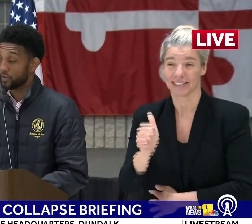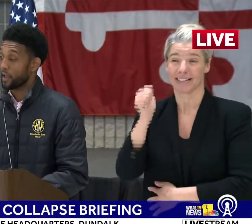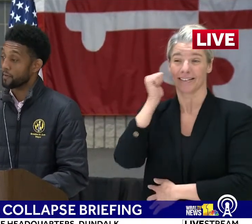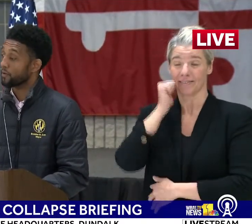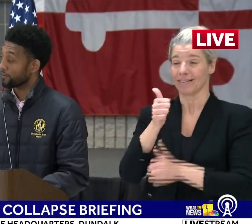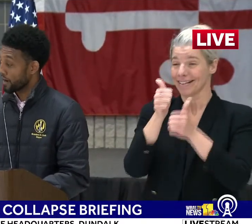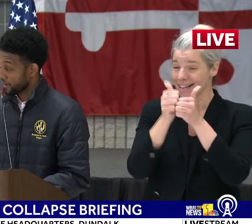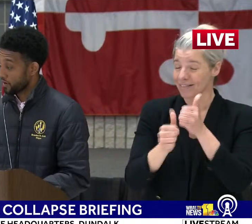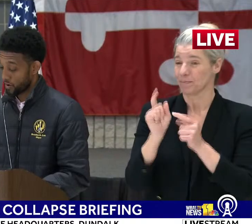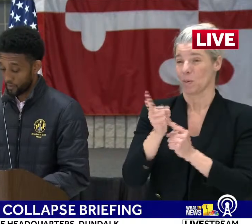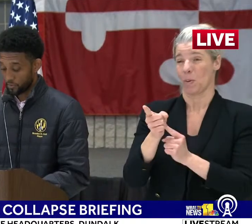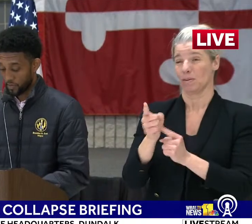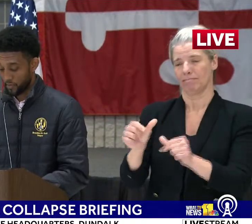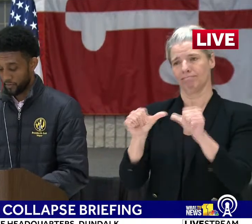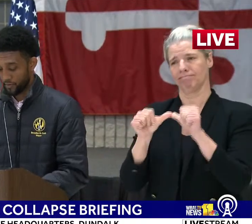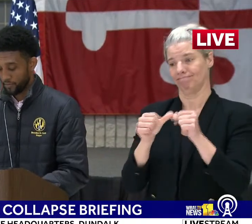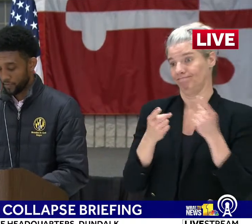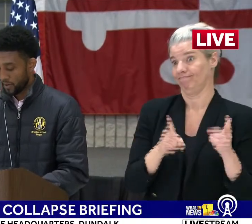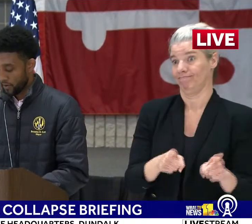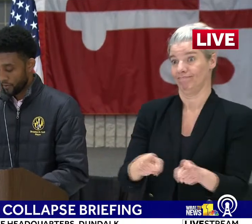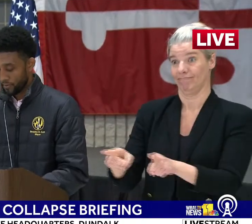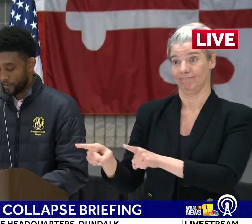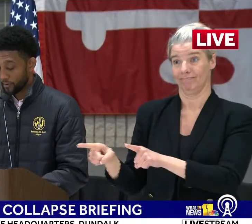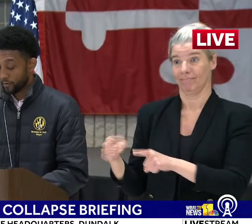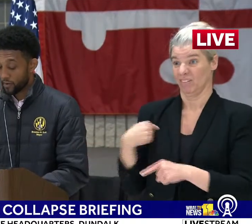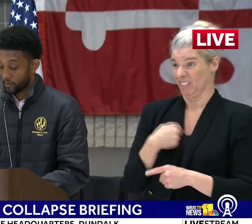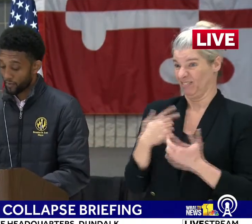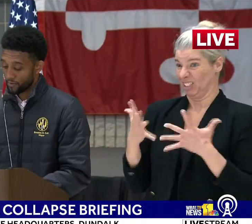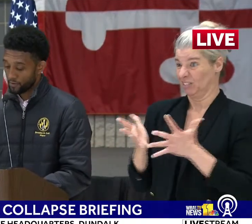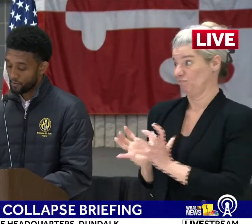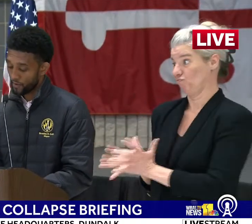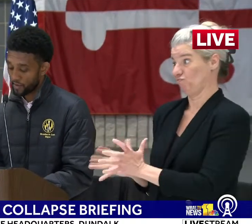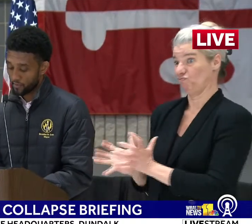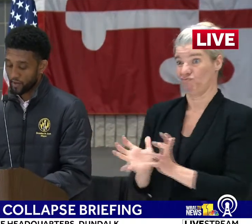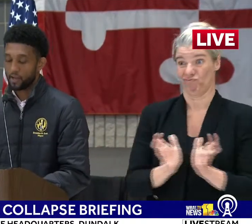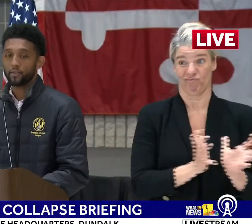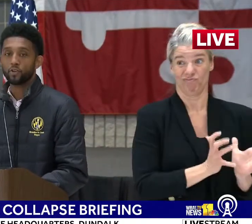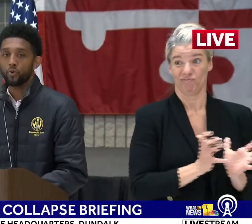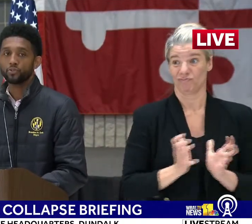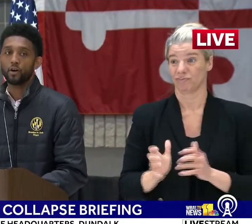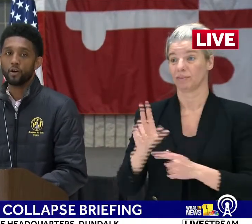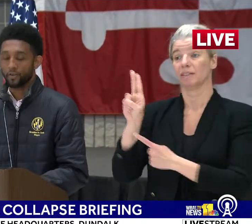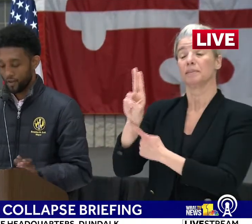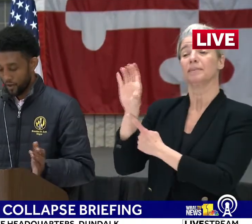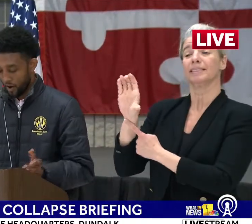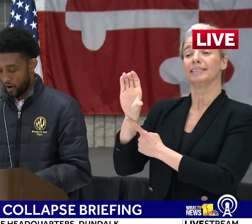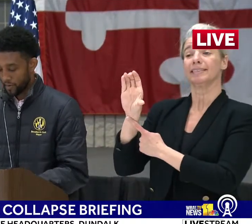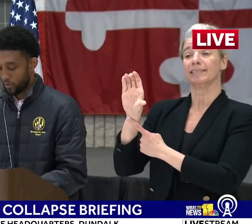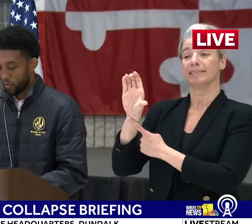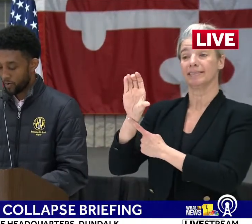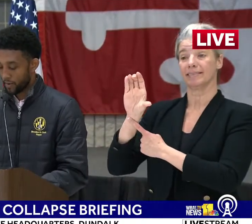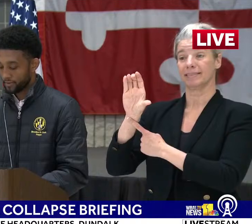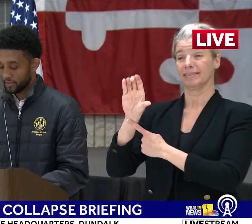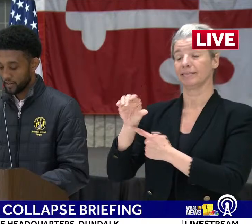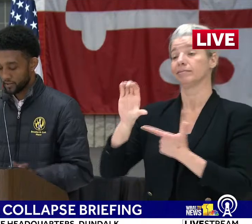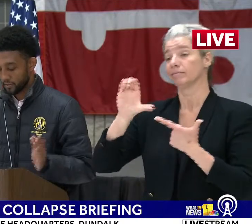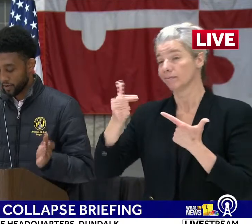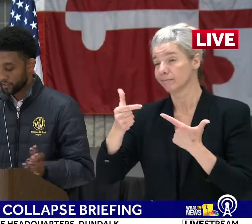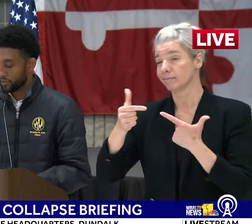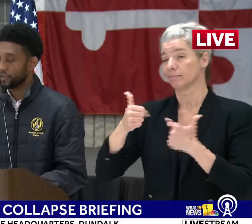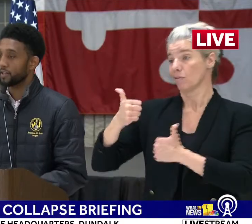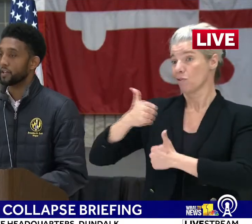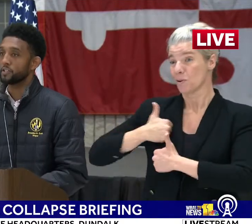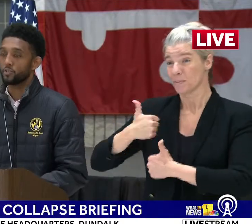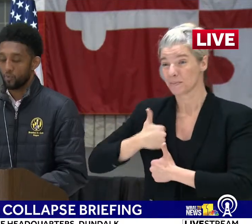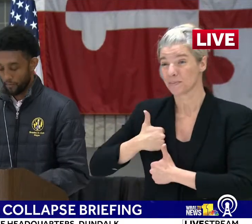and continuing to happen right now while we're speaking with you. From the federal level with the Unified Command, the Coast Guard, Army Corps of